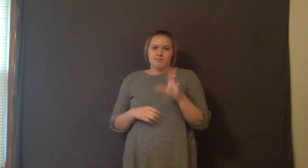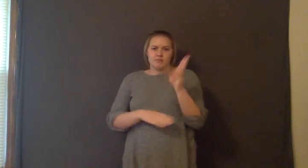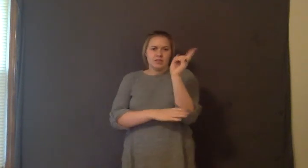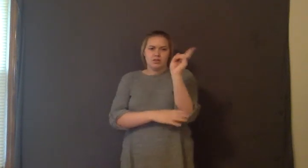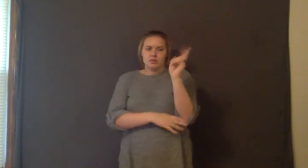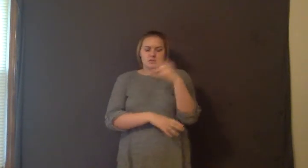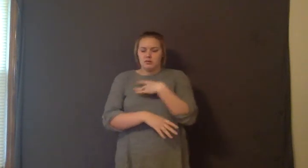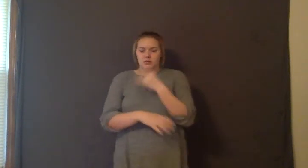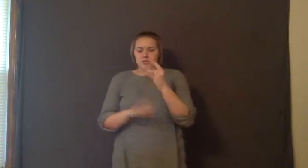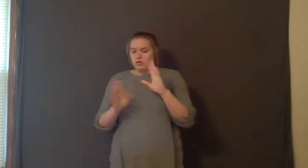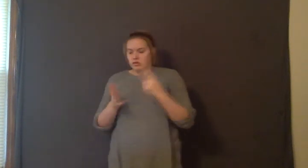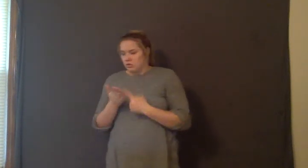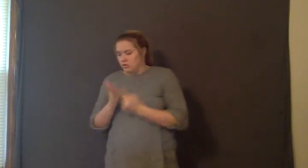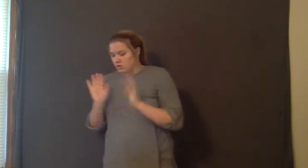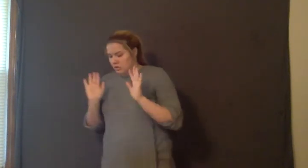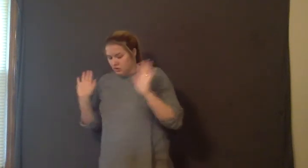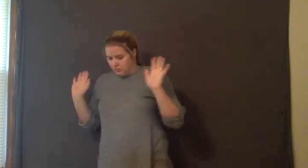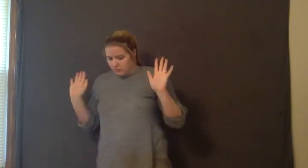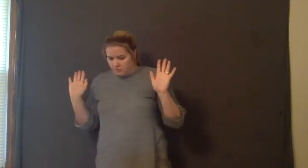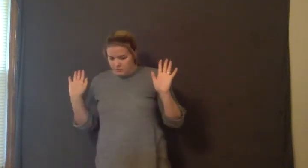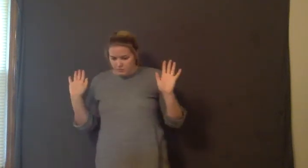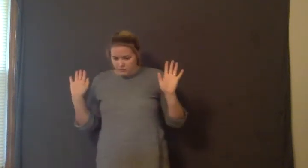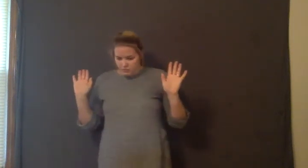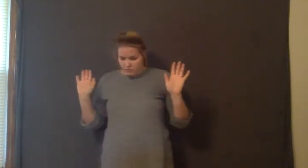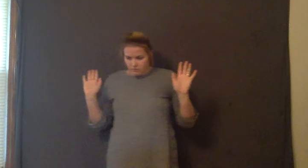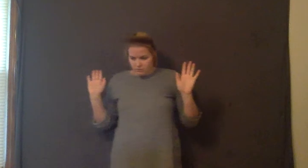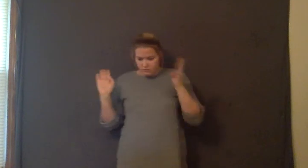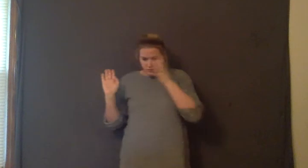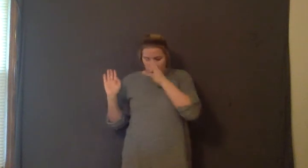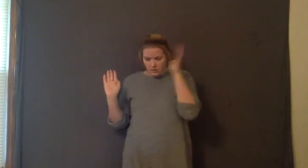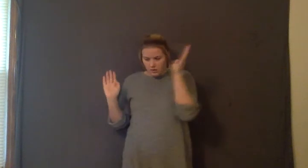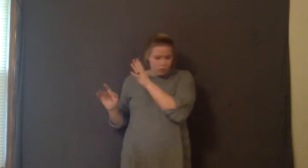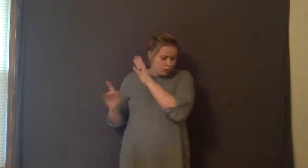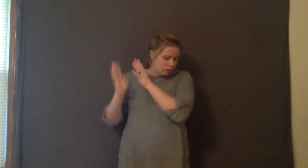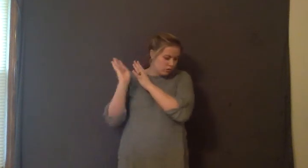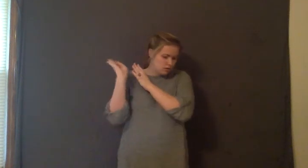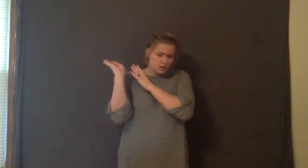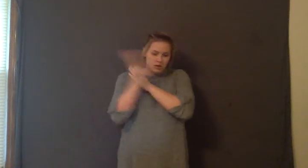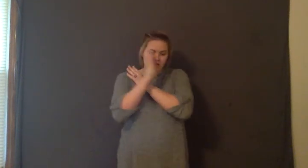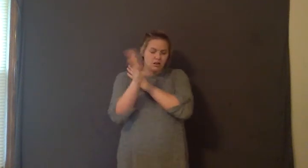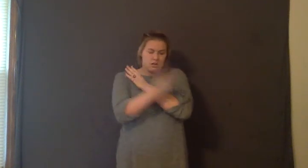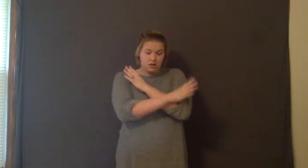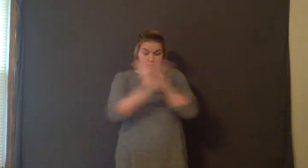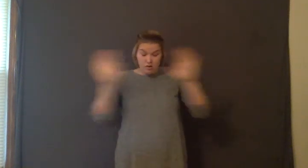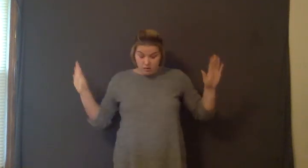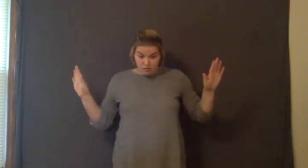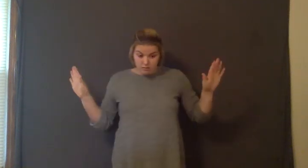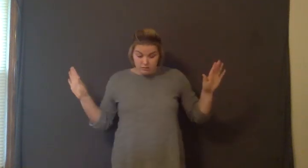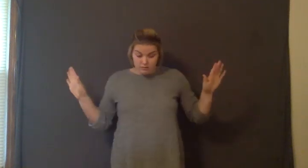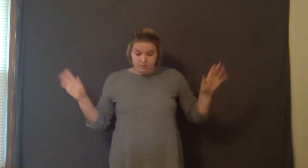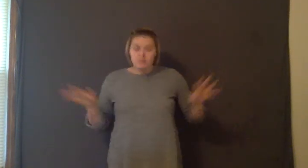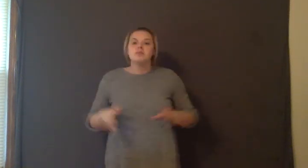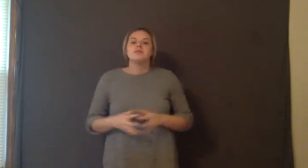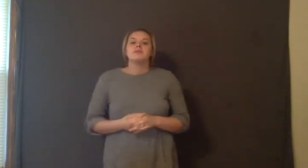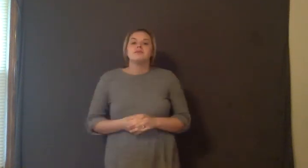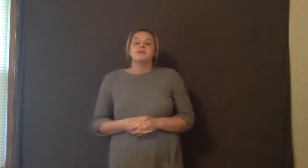And because of that, we really haven't understood what it's meant to do the things we've done historically. And we're constantly running into each